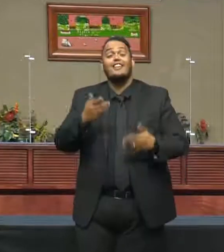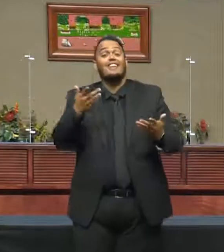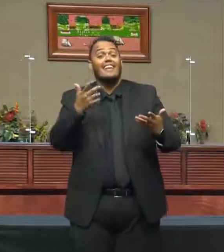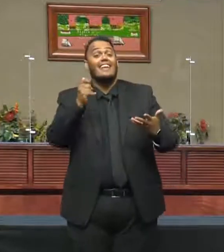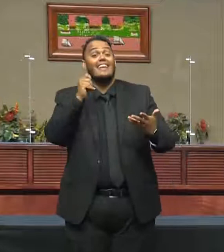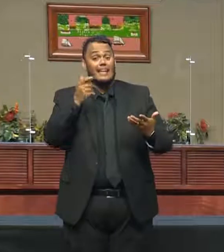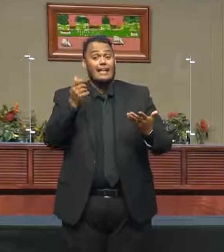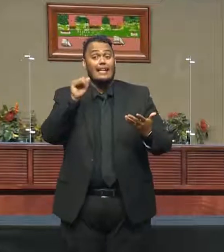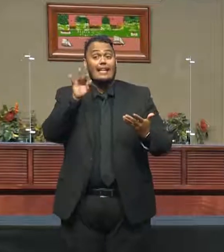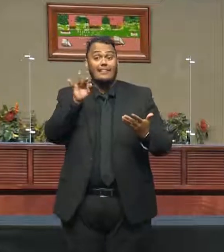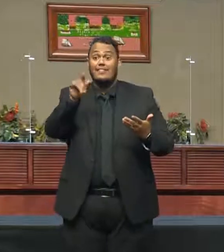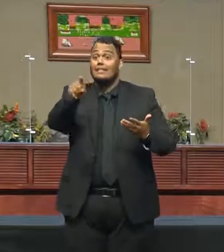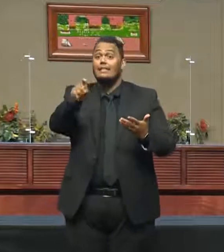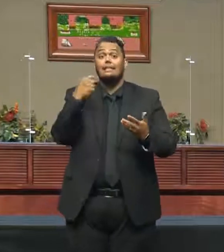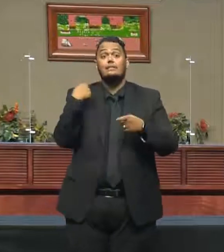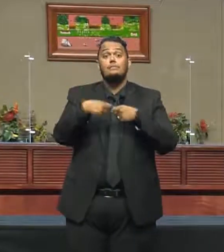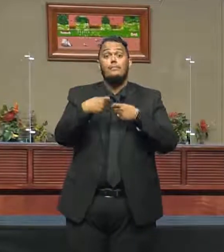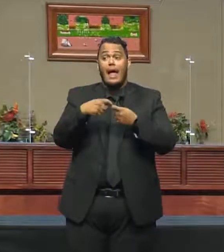have Ilia